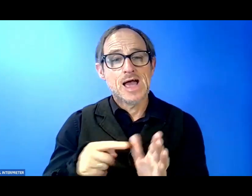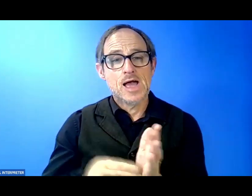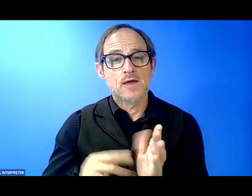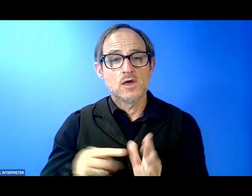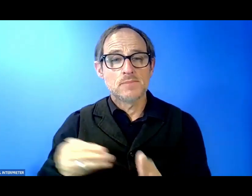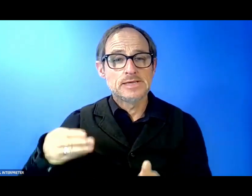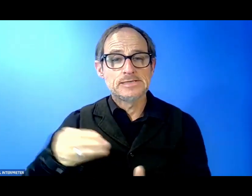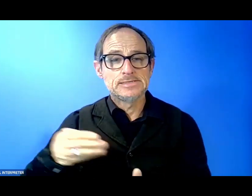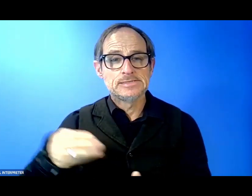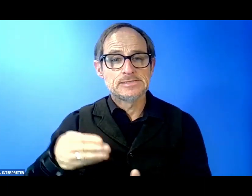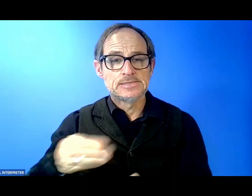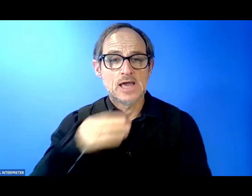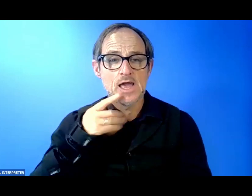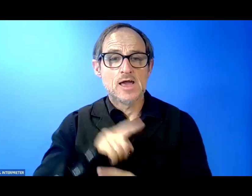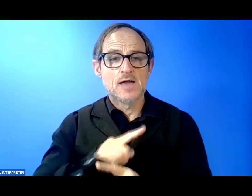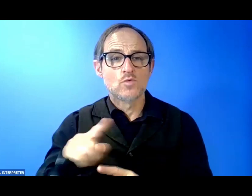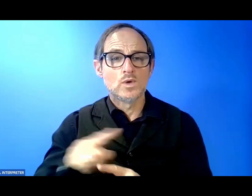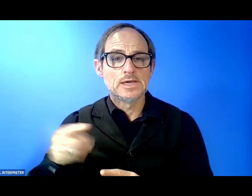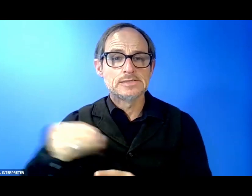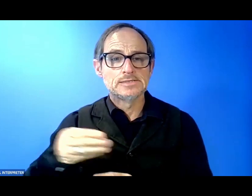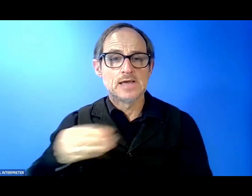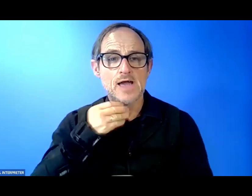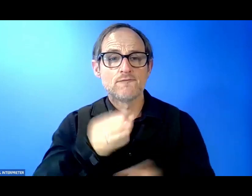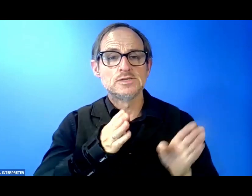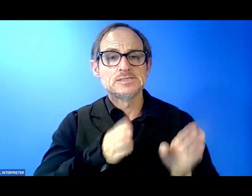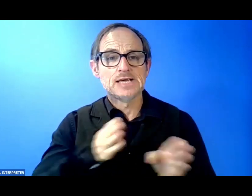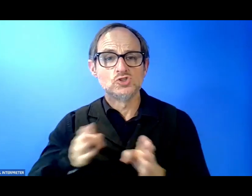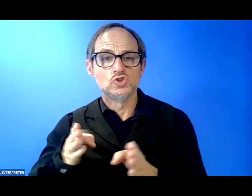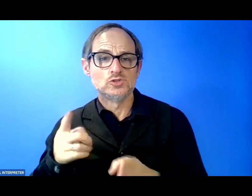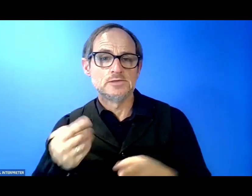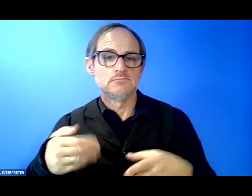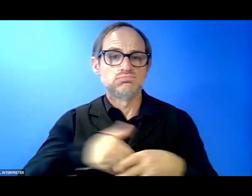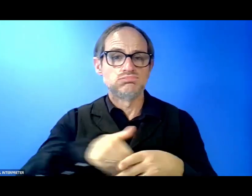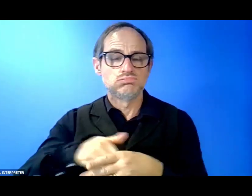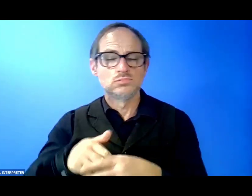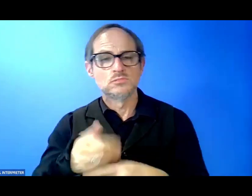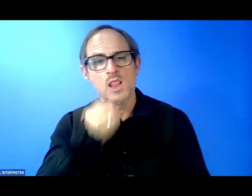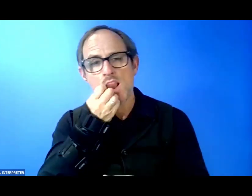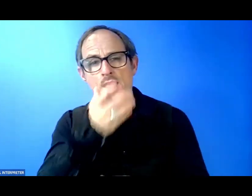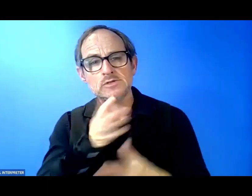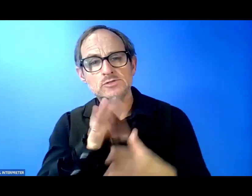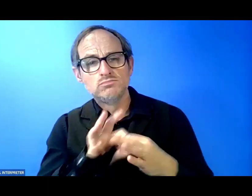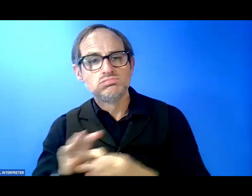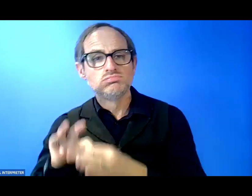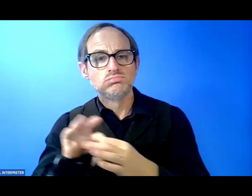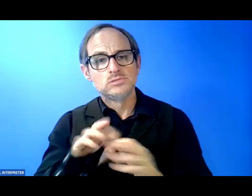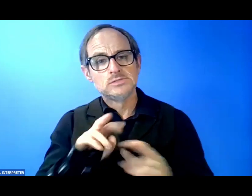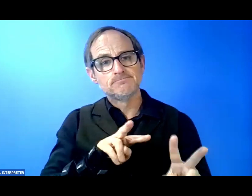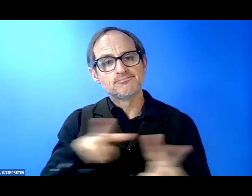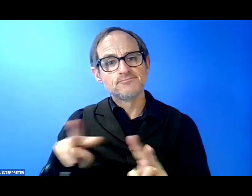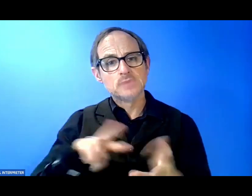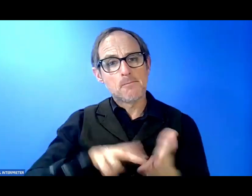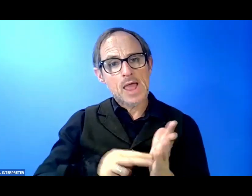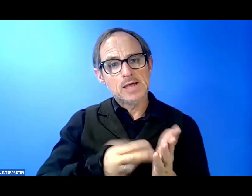single week. So yeah, real joy to connect and hear how everything's going, seeing all the plans and getting excited with you,